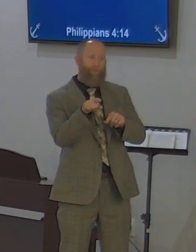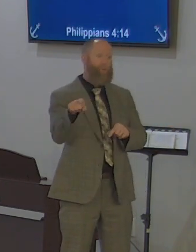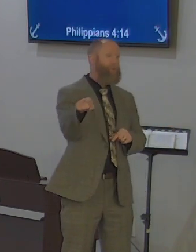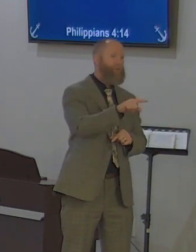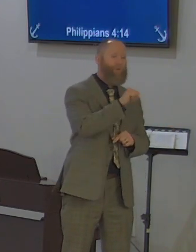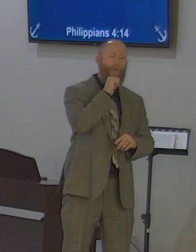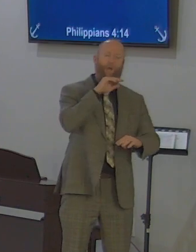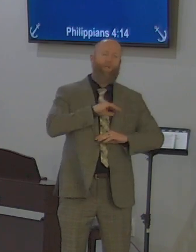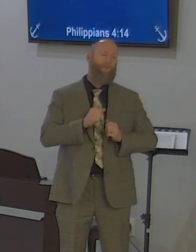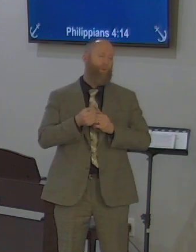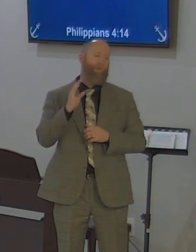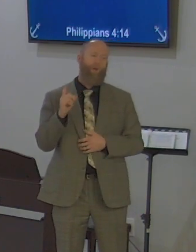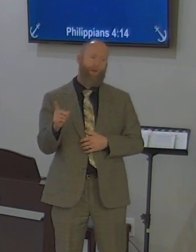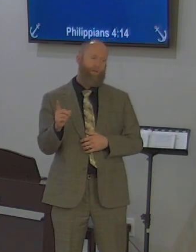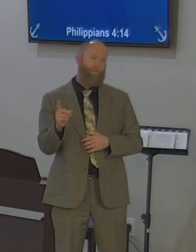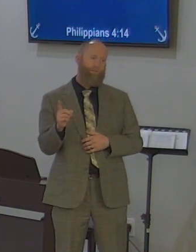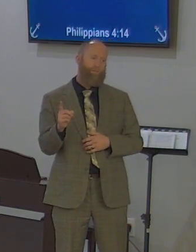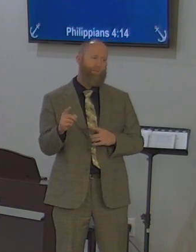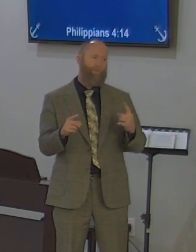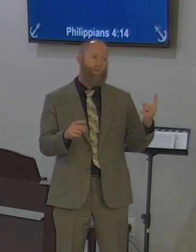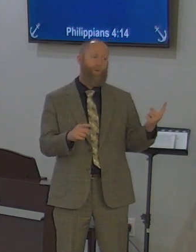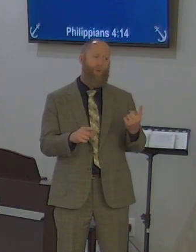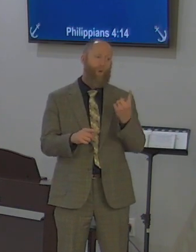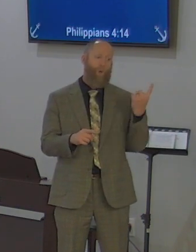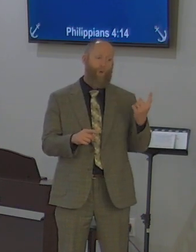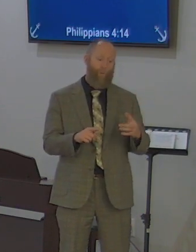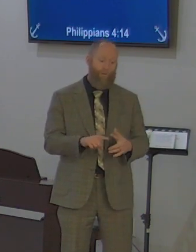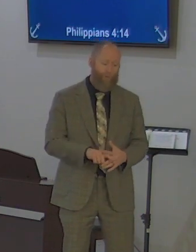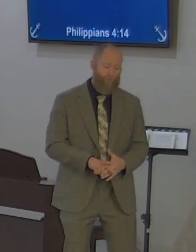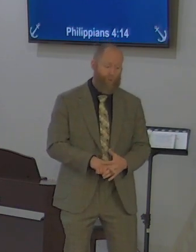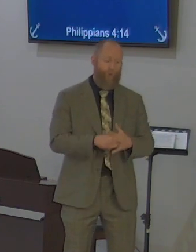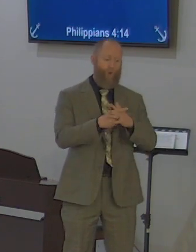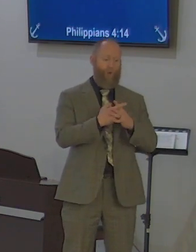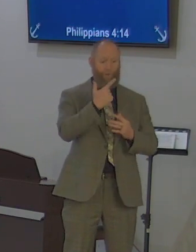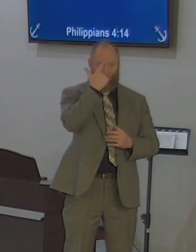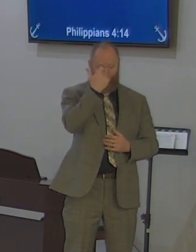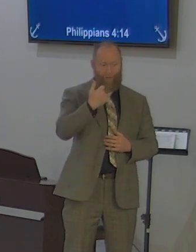And discontentment always starts with a lack of gratitude.